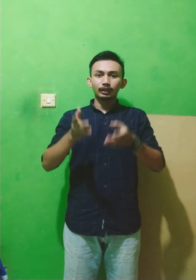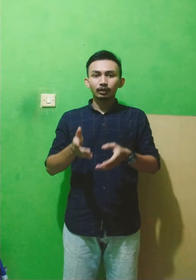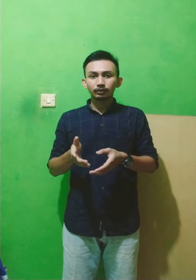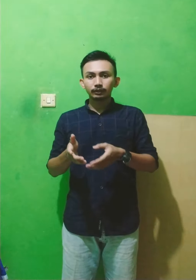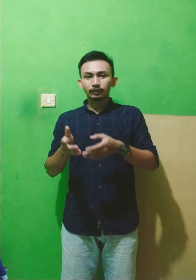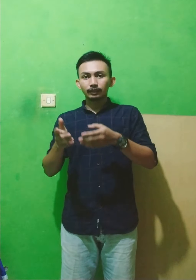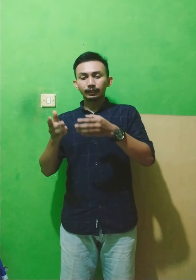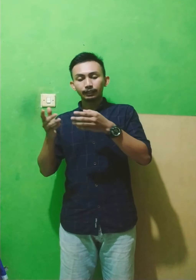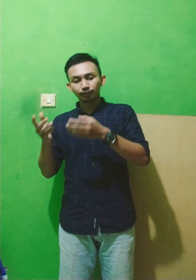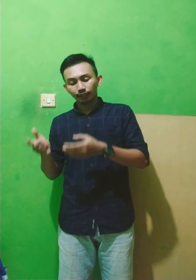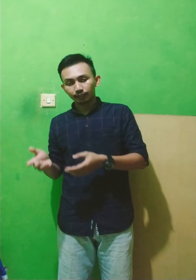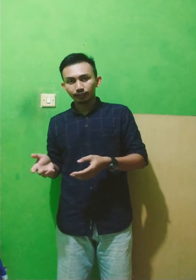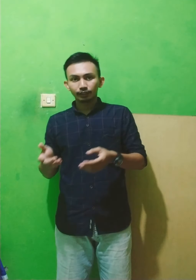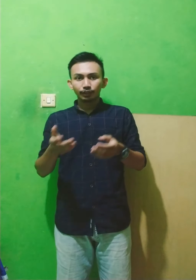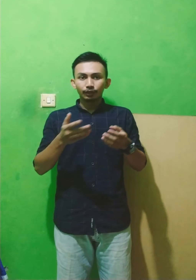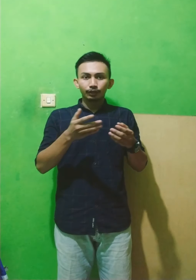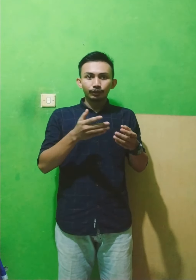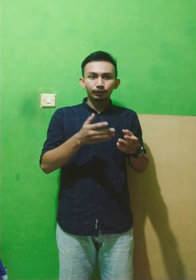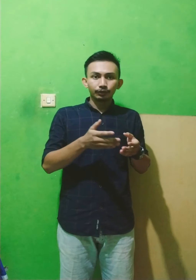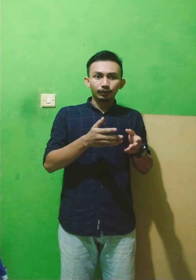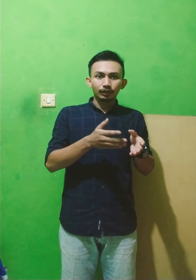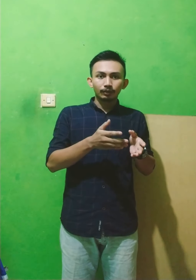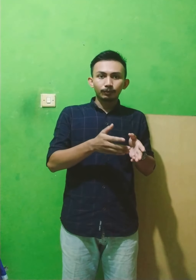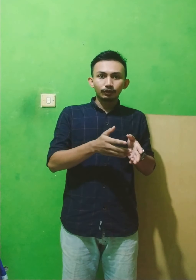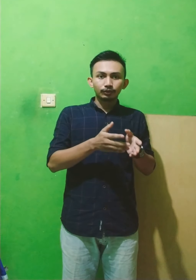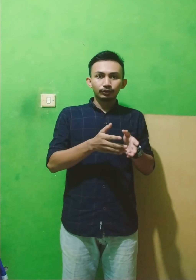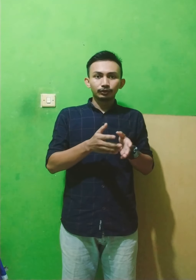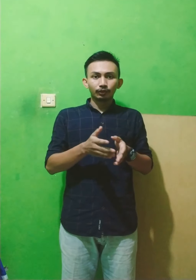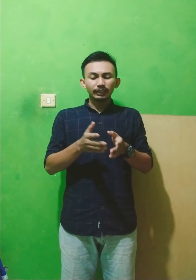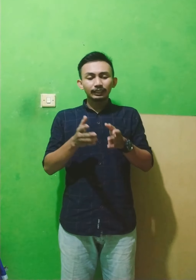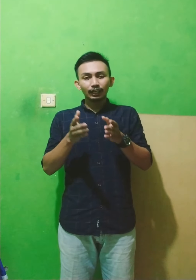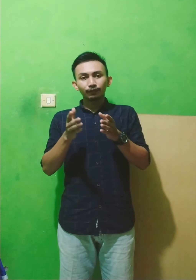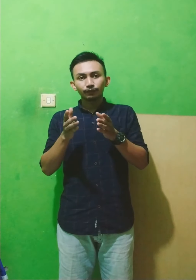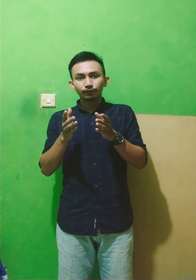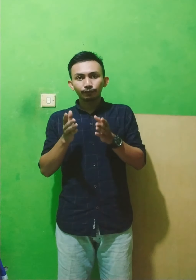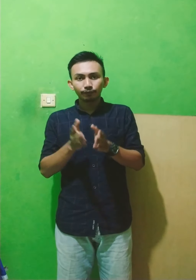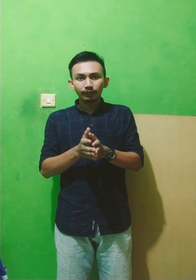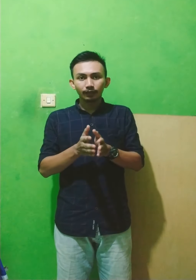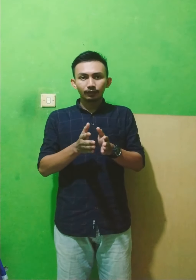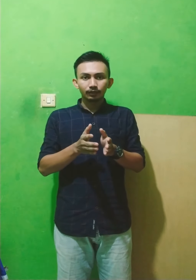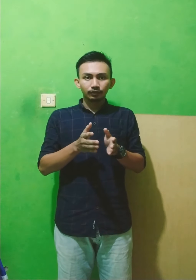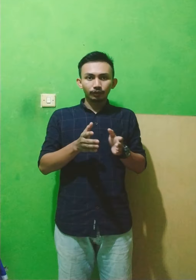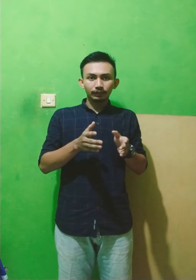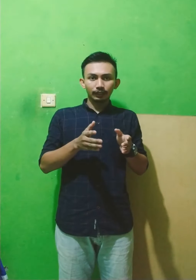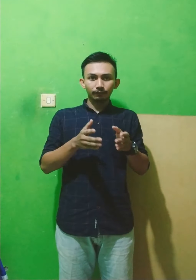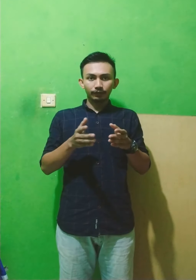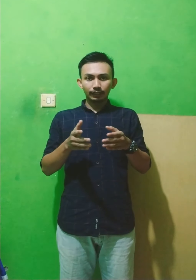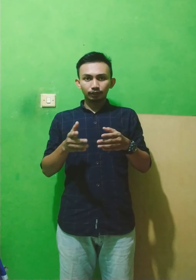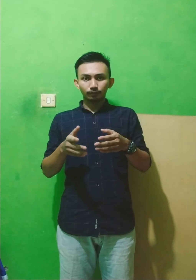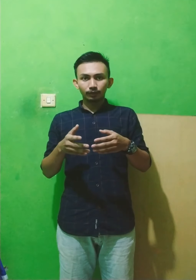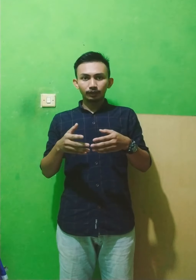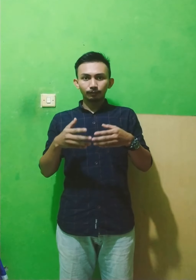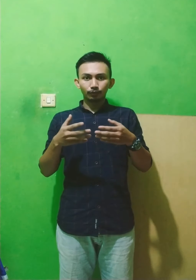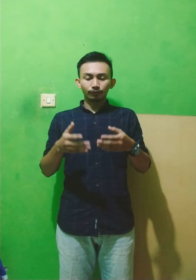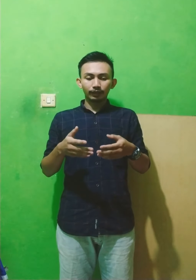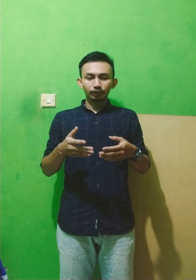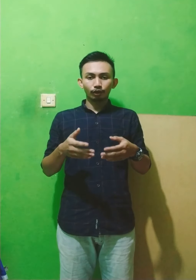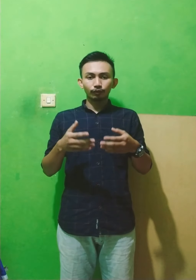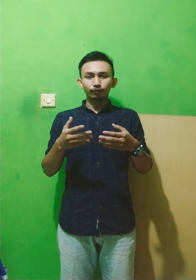without indicating you are about to do so, feel it can feel extremely abrupt and